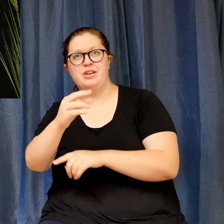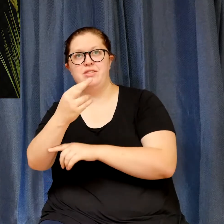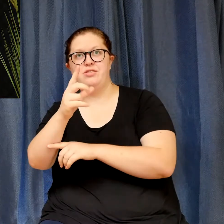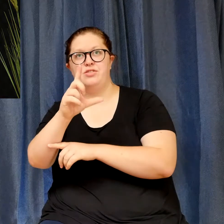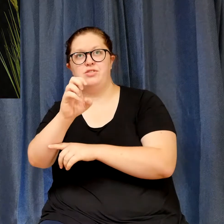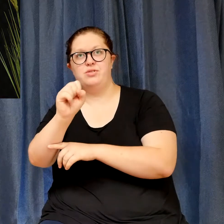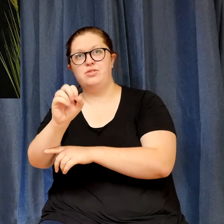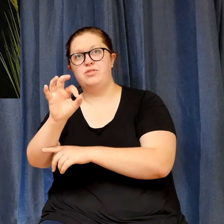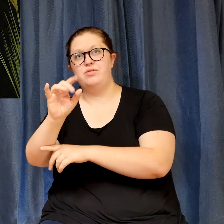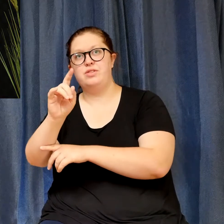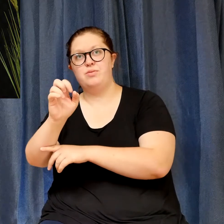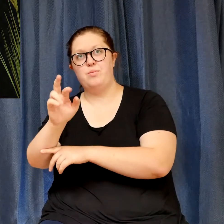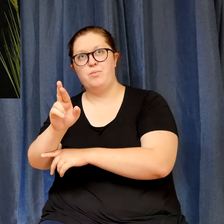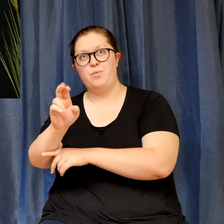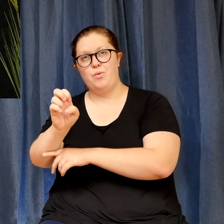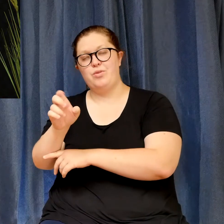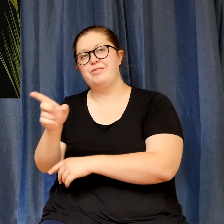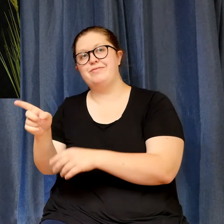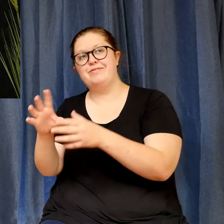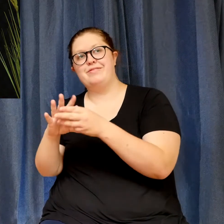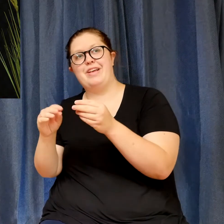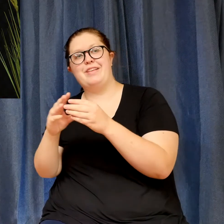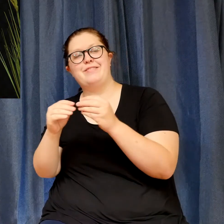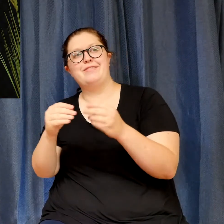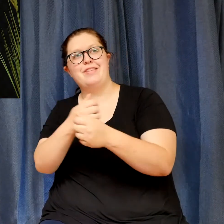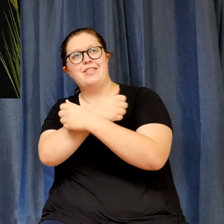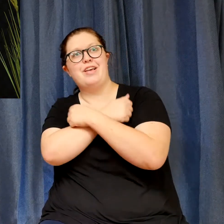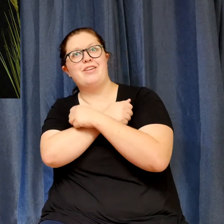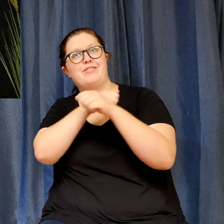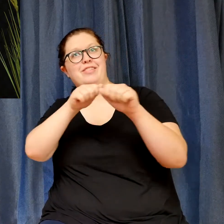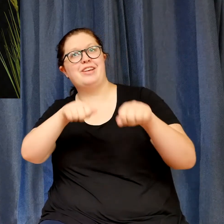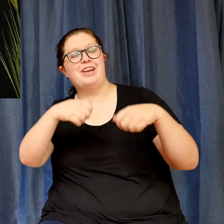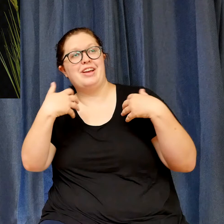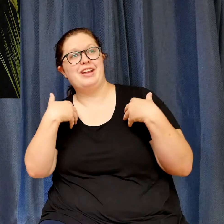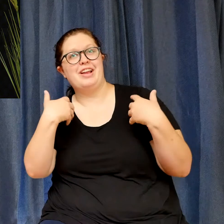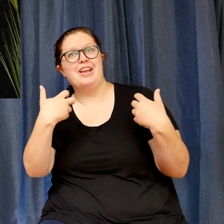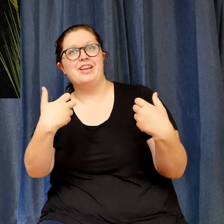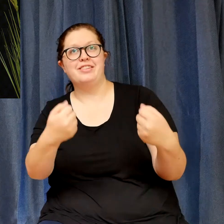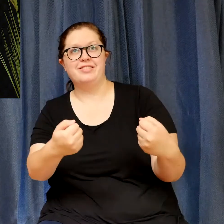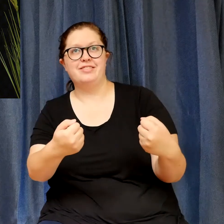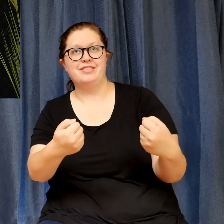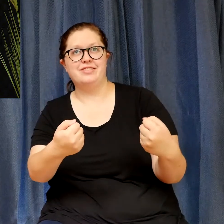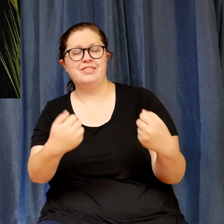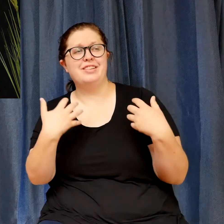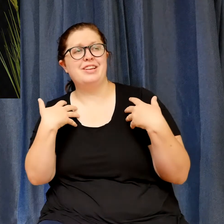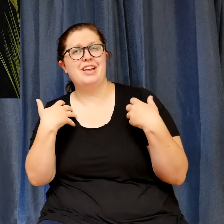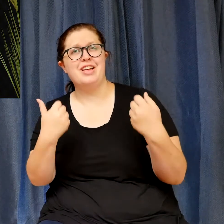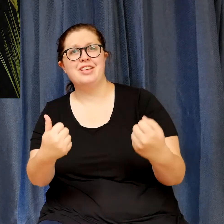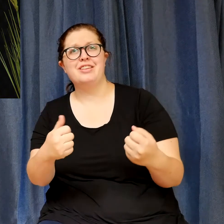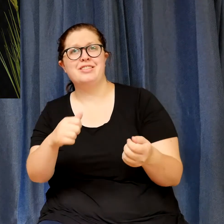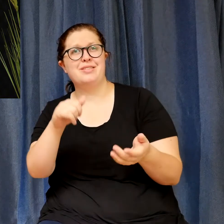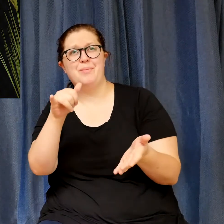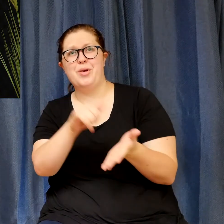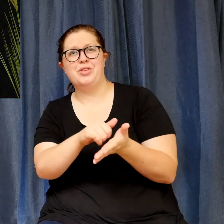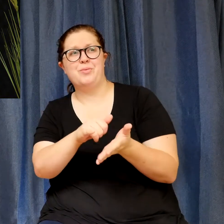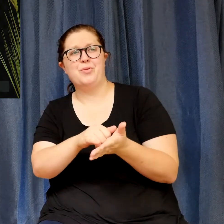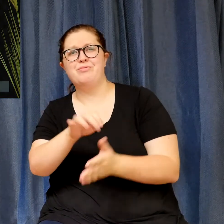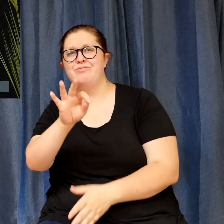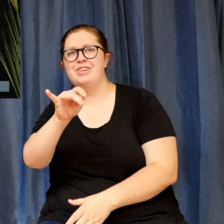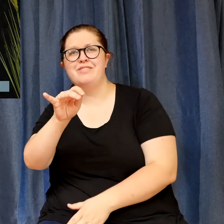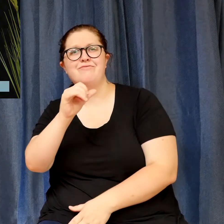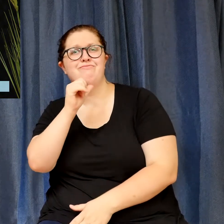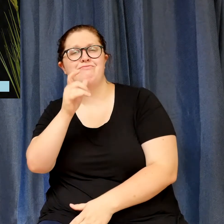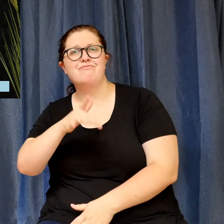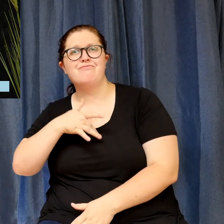as Charles Fillmore said, love is a regenerating power. And regeneration is not possible without